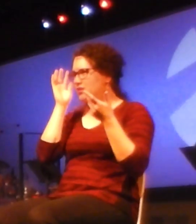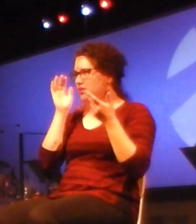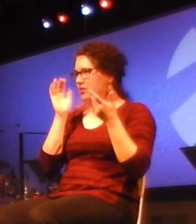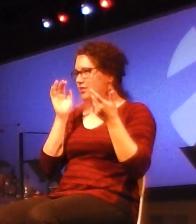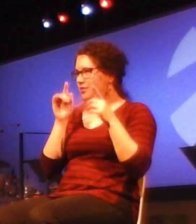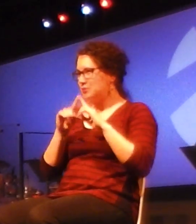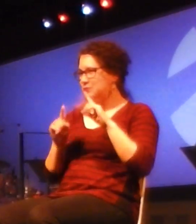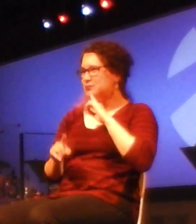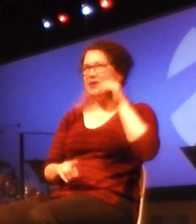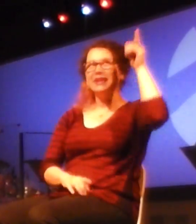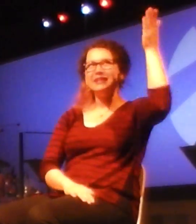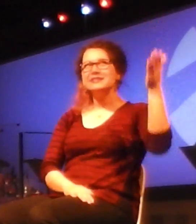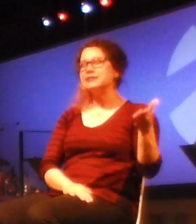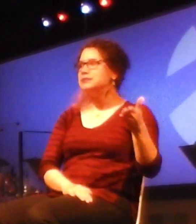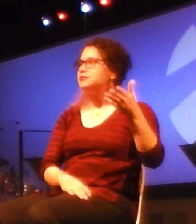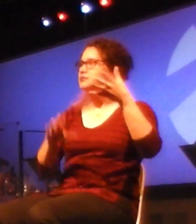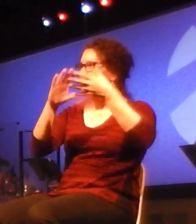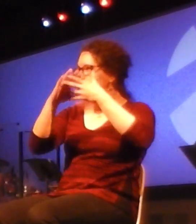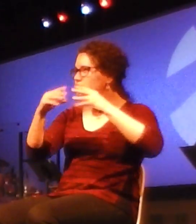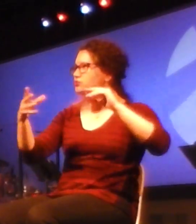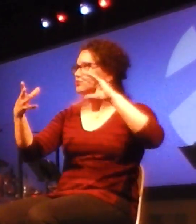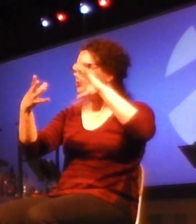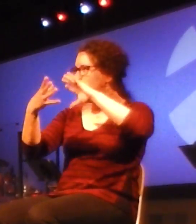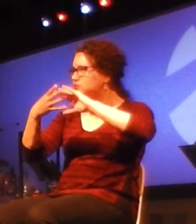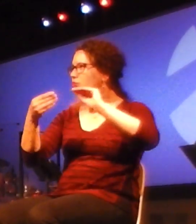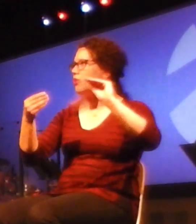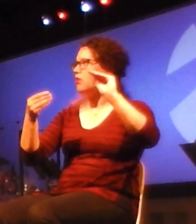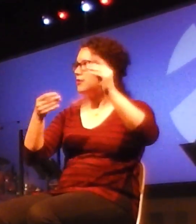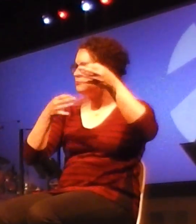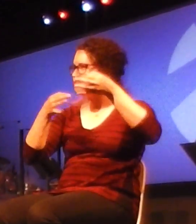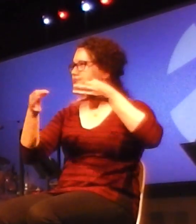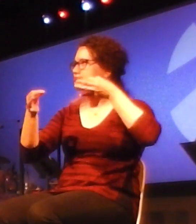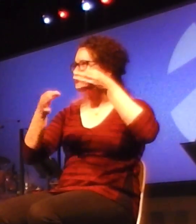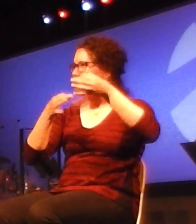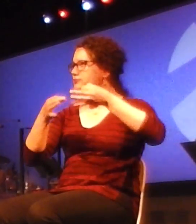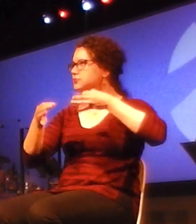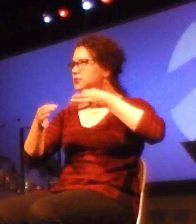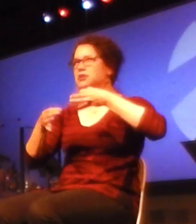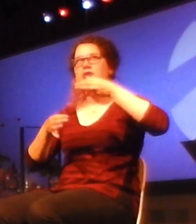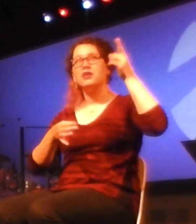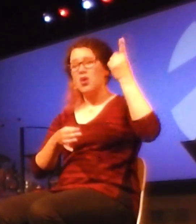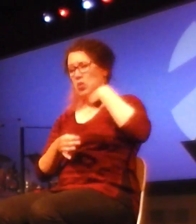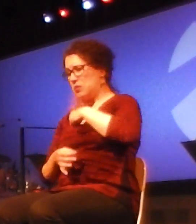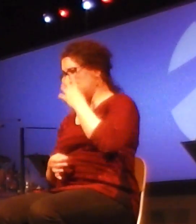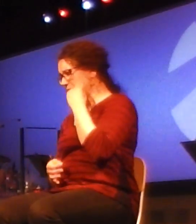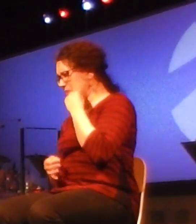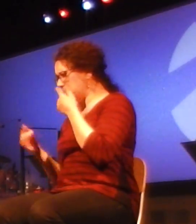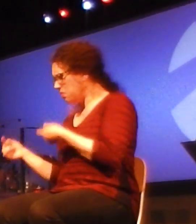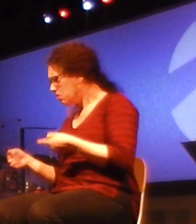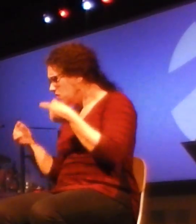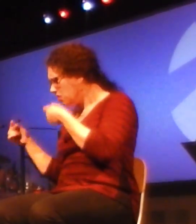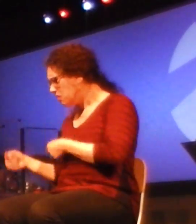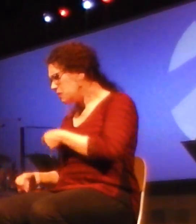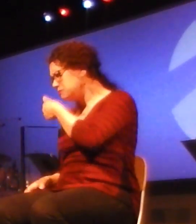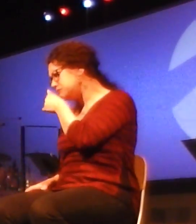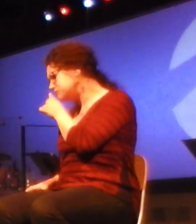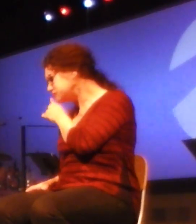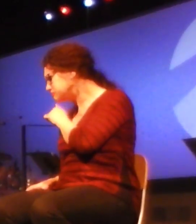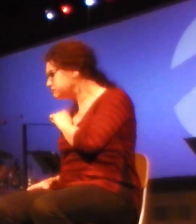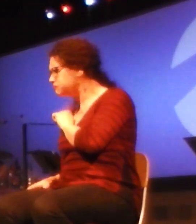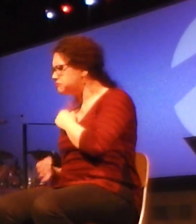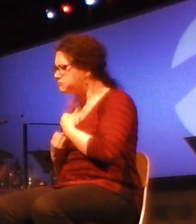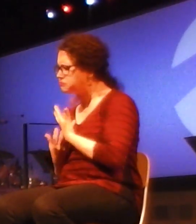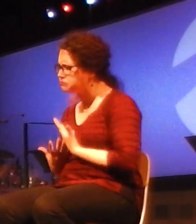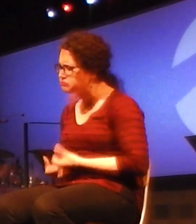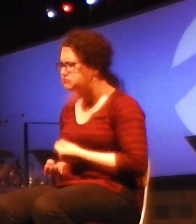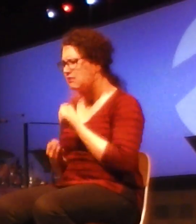Isn't it true that when we go through pain and we go through suffering, we go through despair, we go through questions and confusion and doubt,